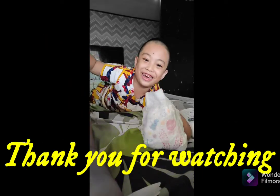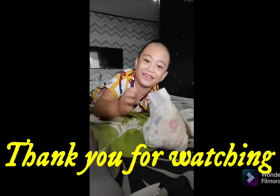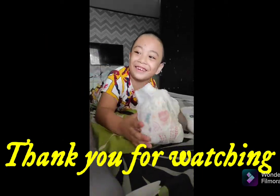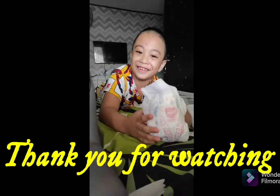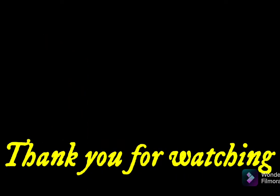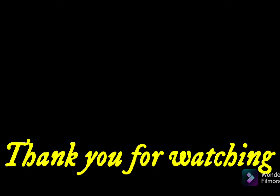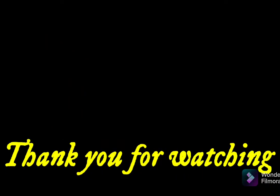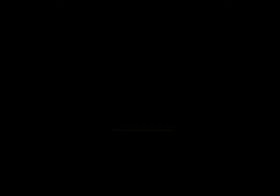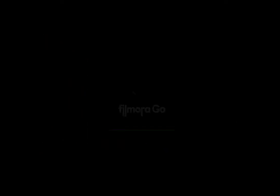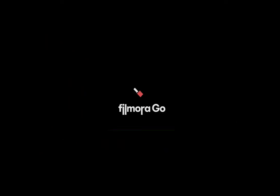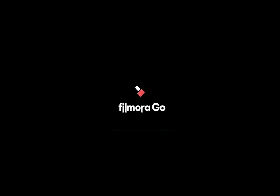vlog!